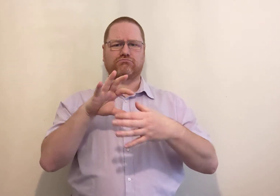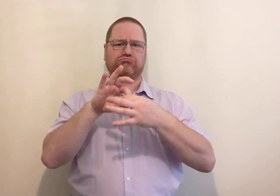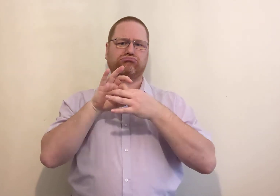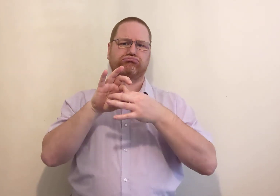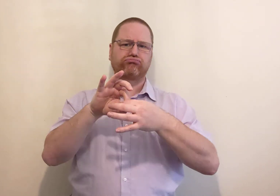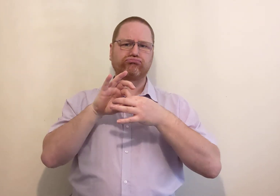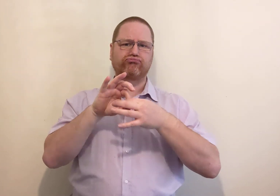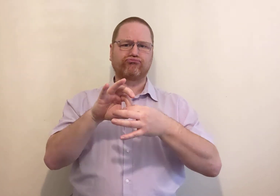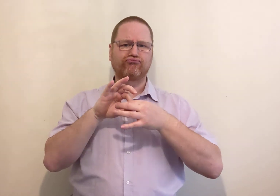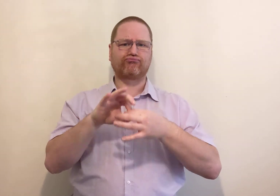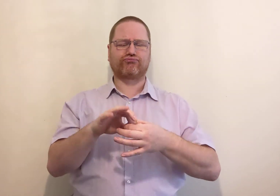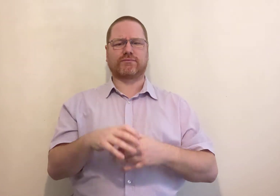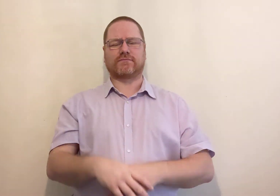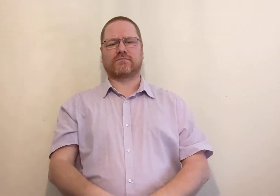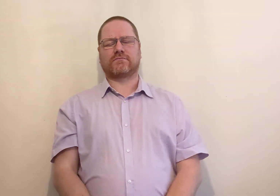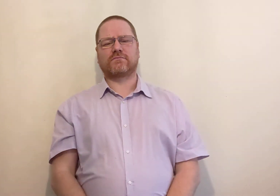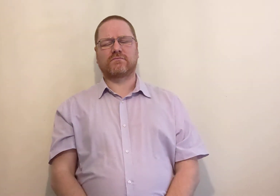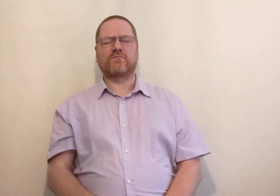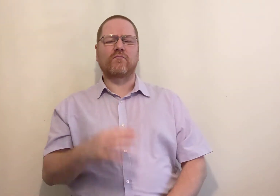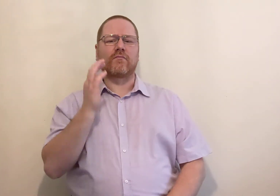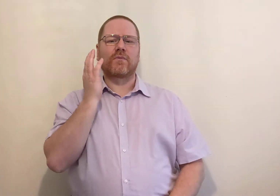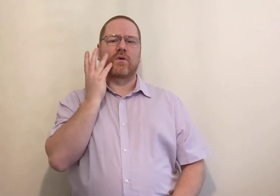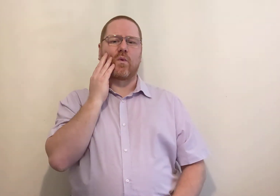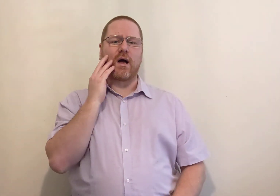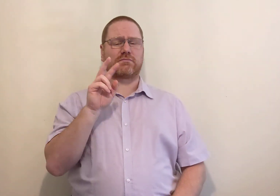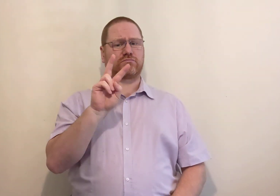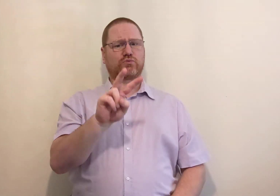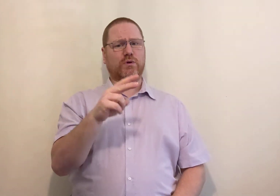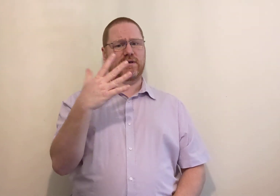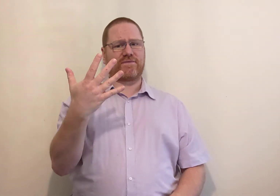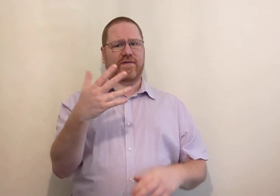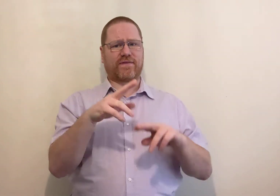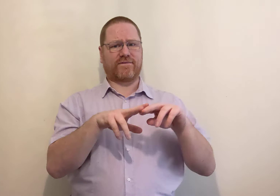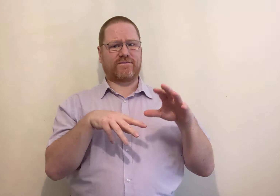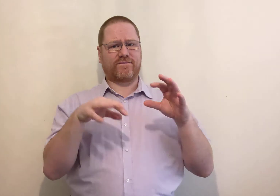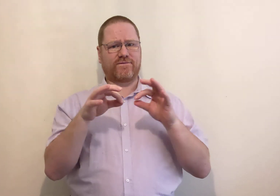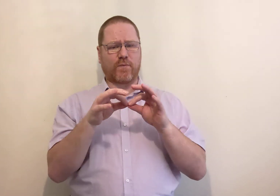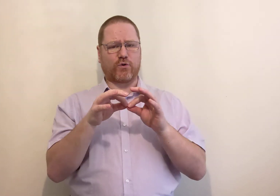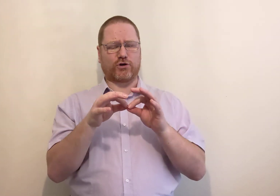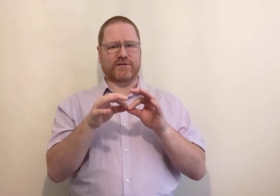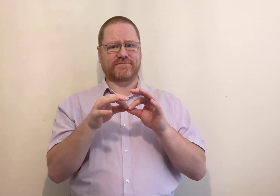When 25th February